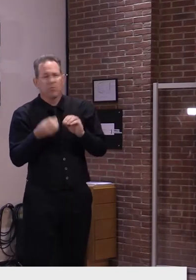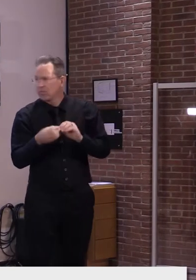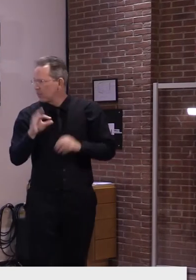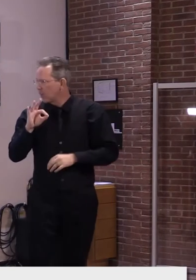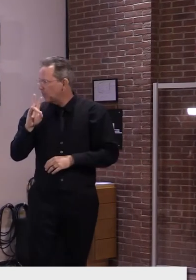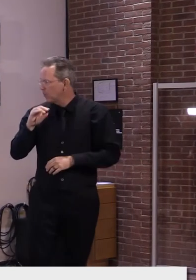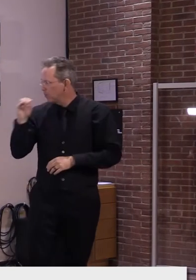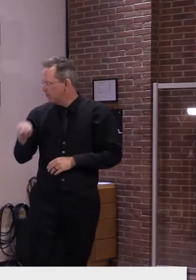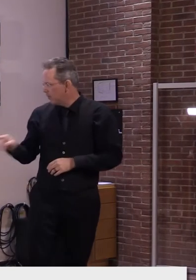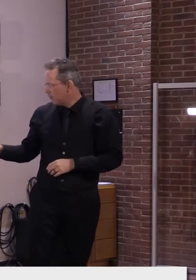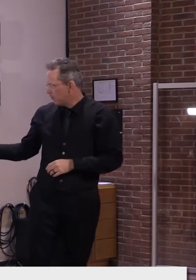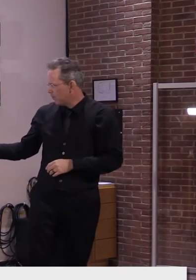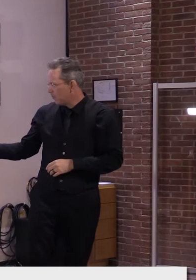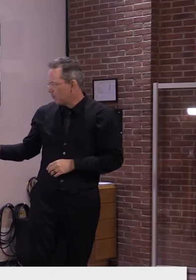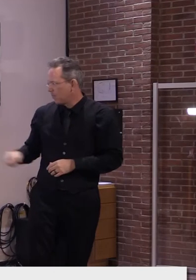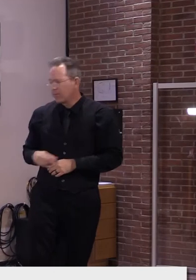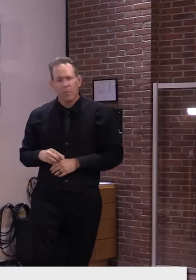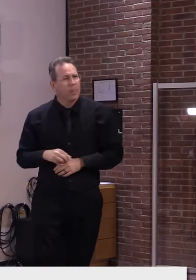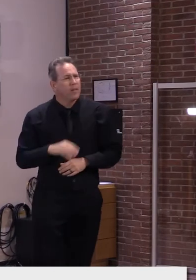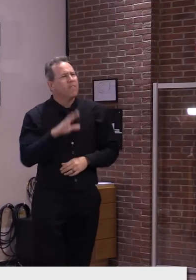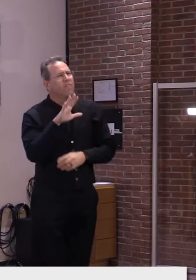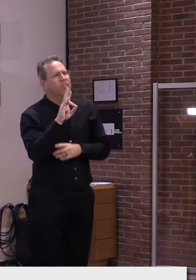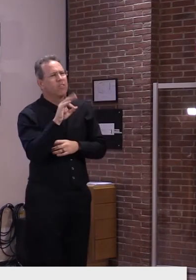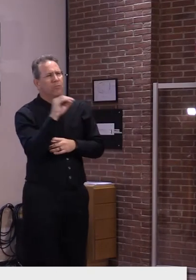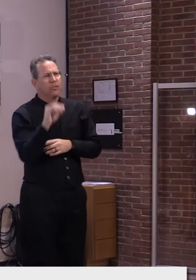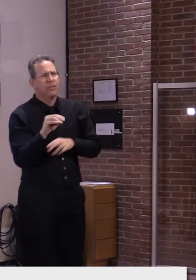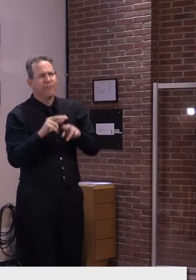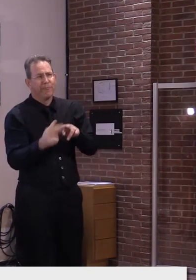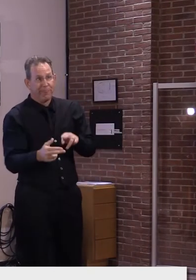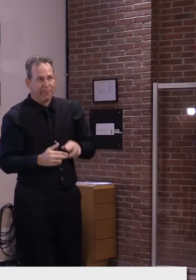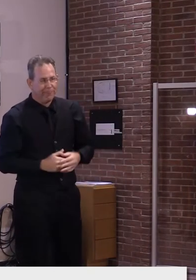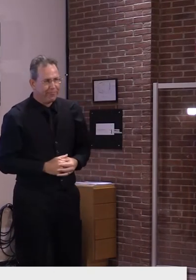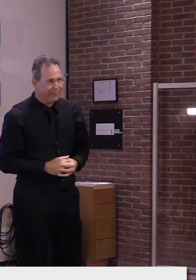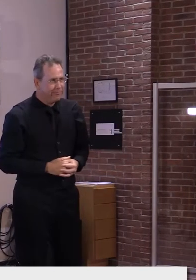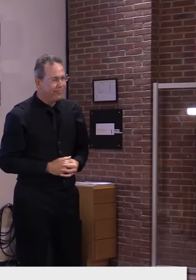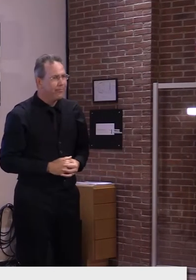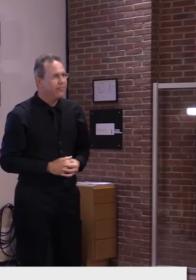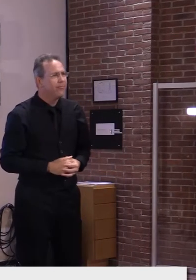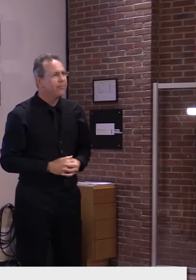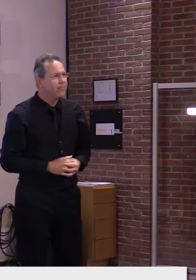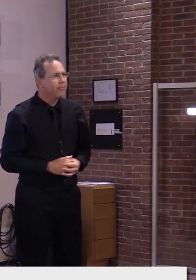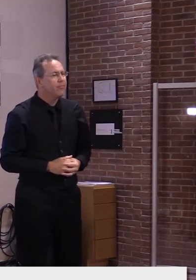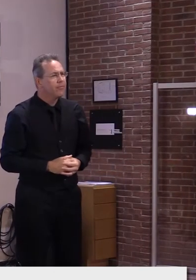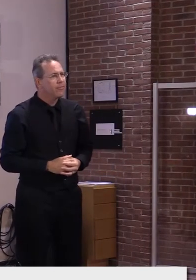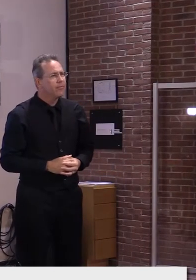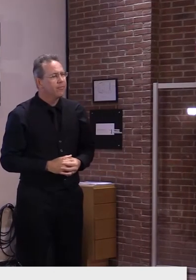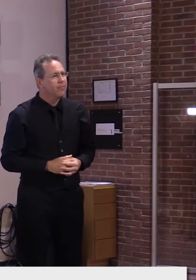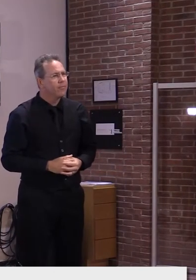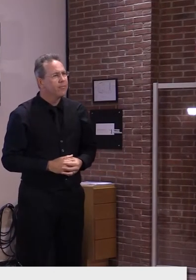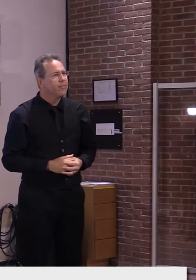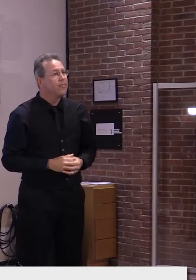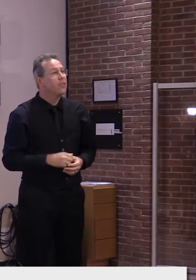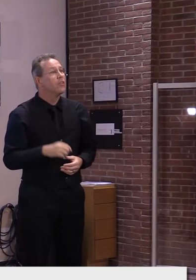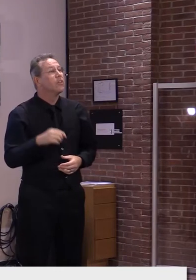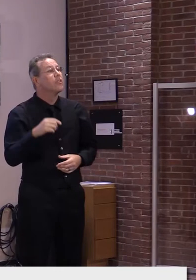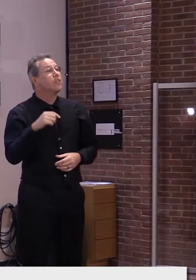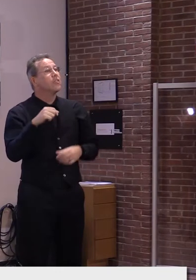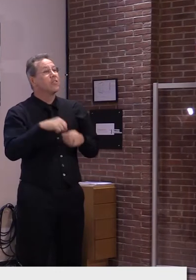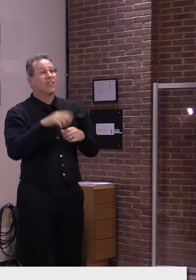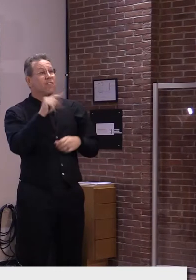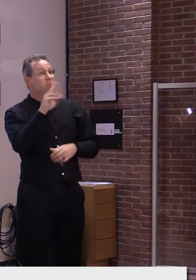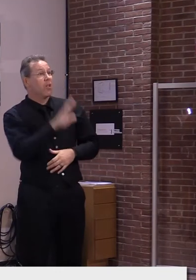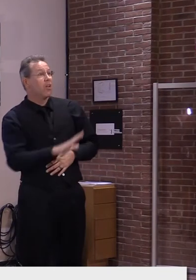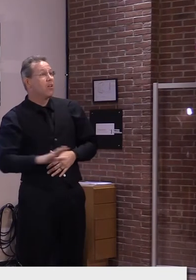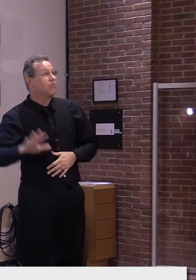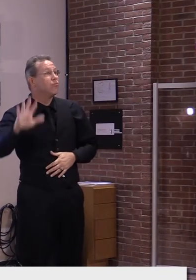fallen 57%. The decreasing case counts are being experienced across Vermont, with all 14